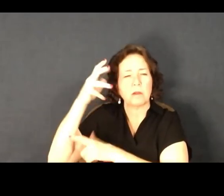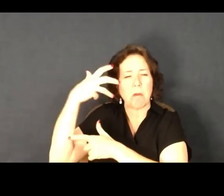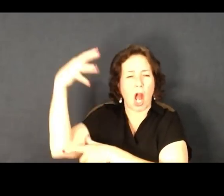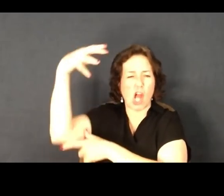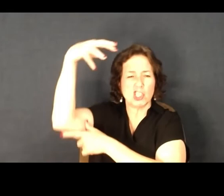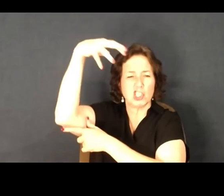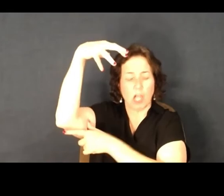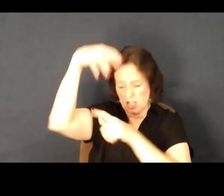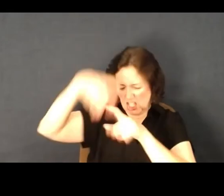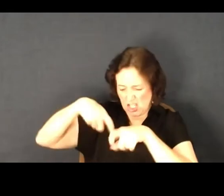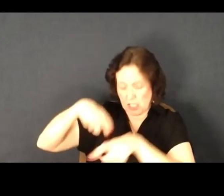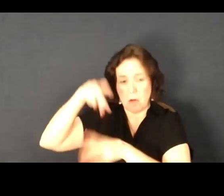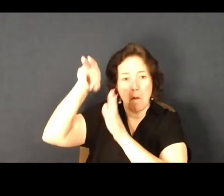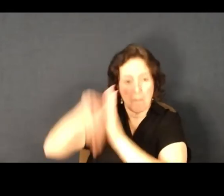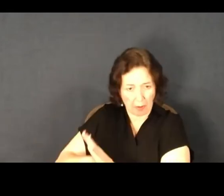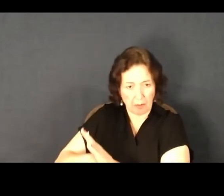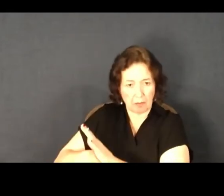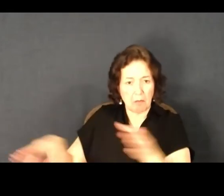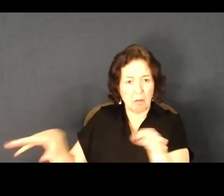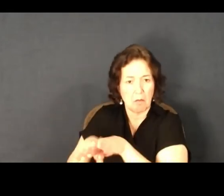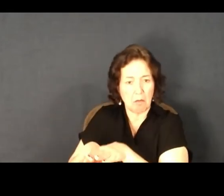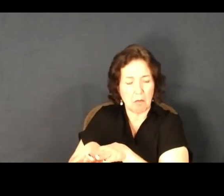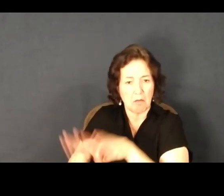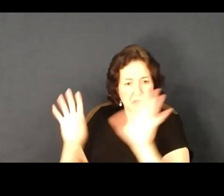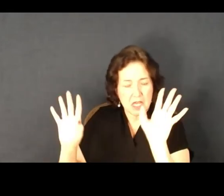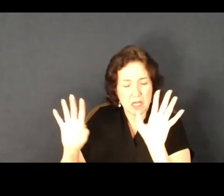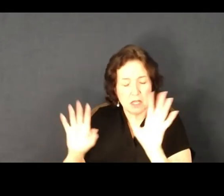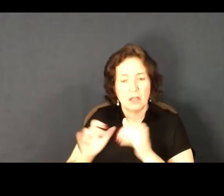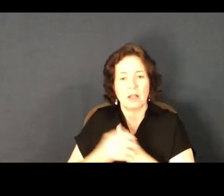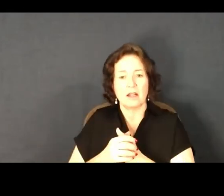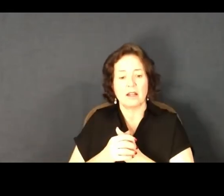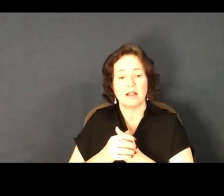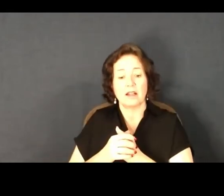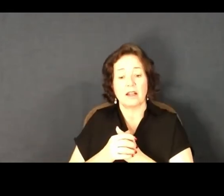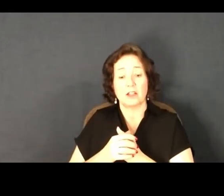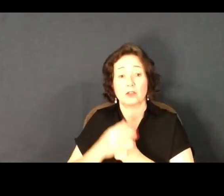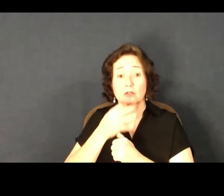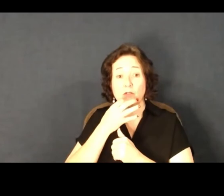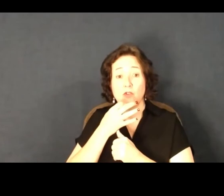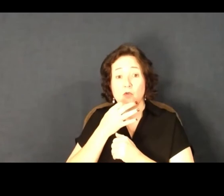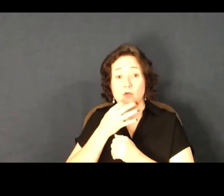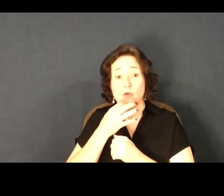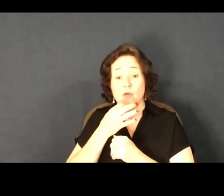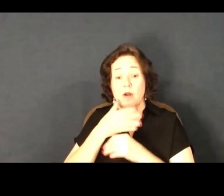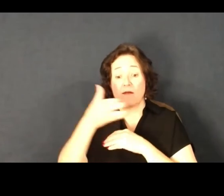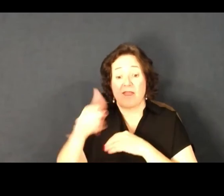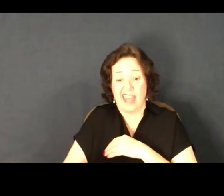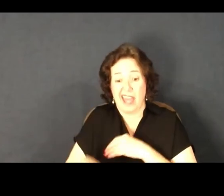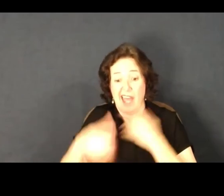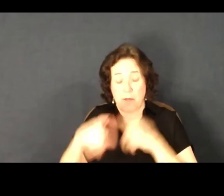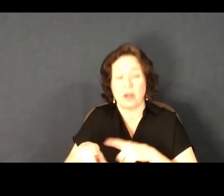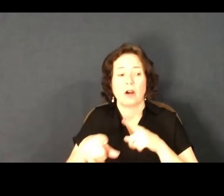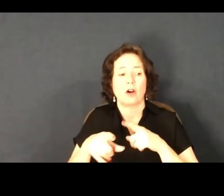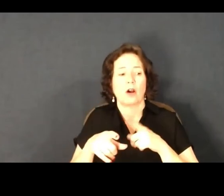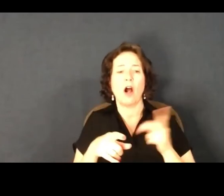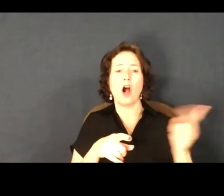Not too long after that, Berta and the violinista were married. And